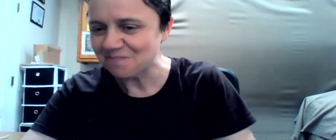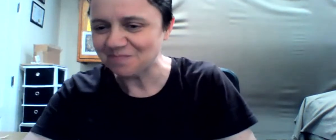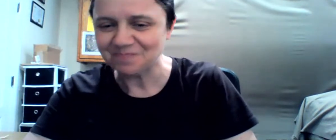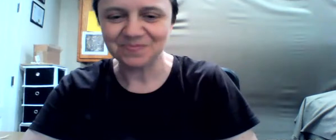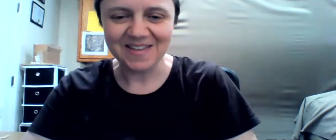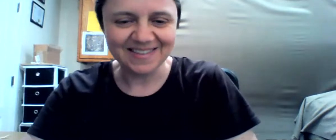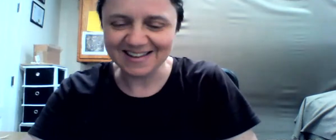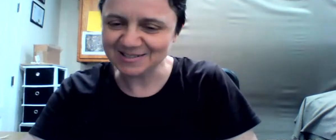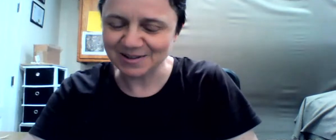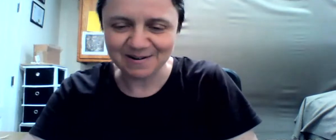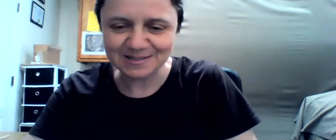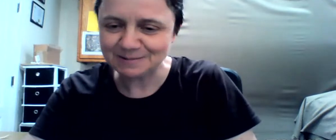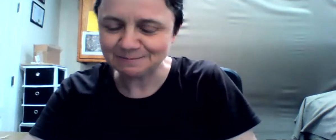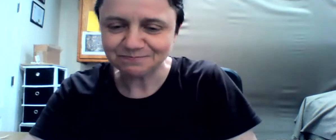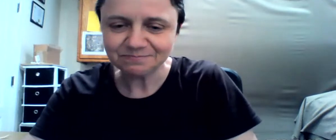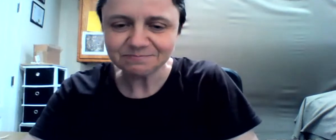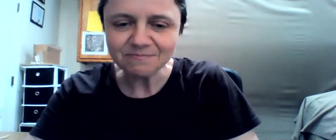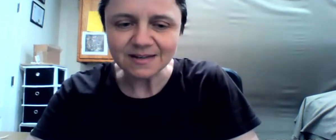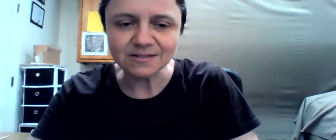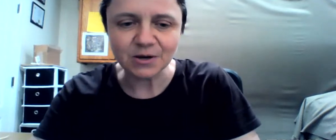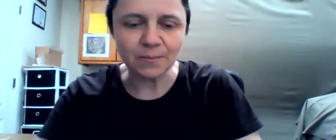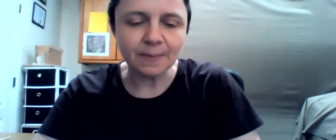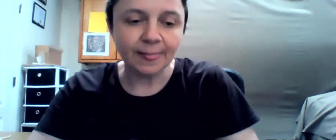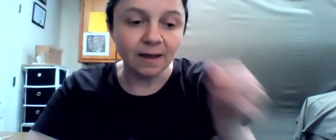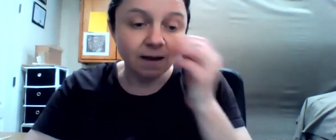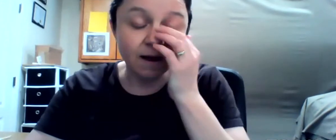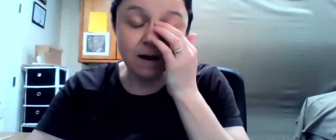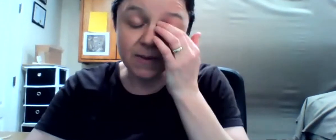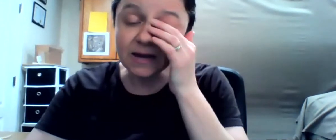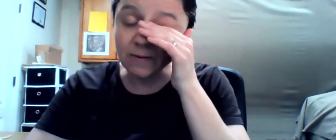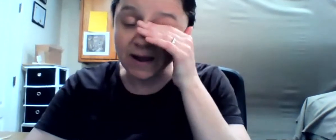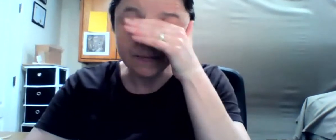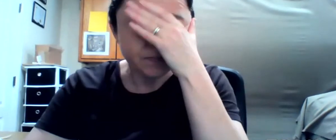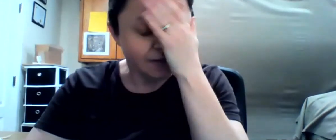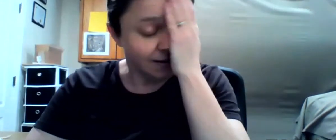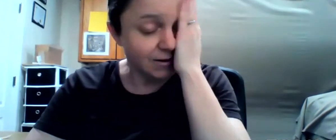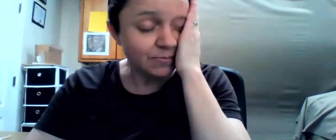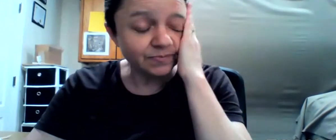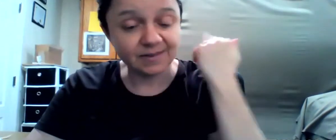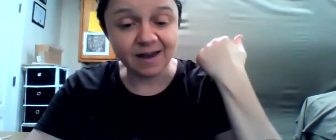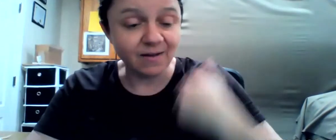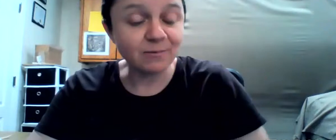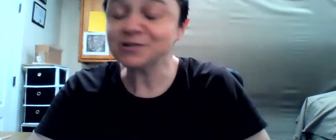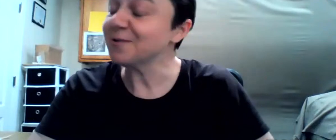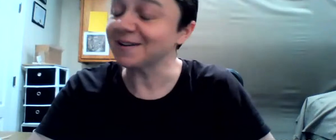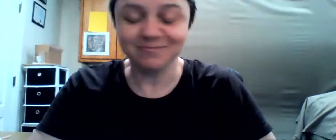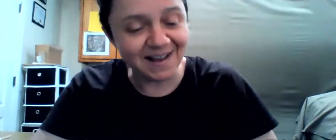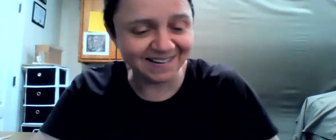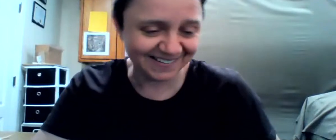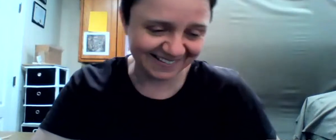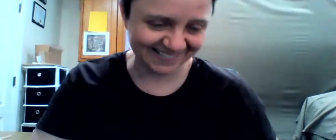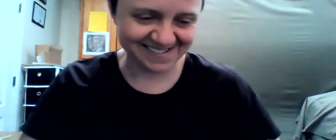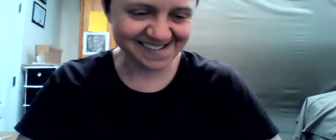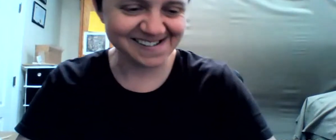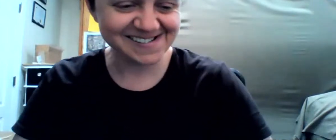before. That's hilarious. So anyway, yeah, how was your